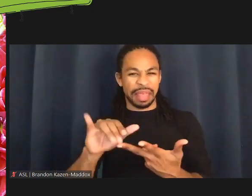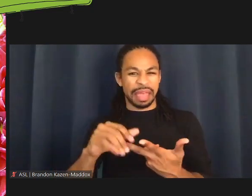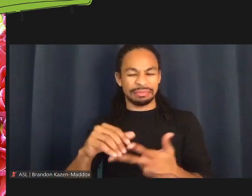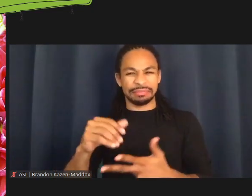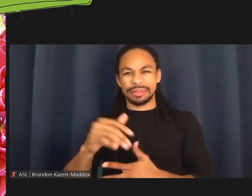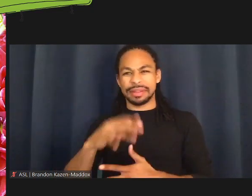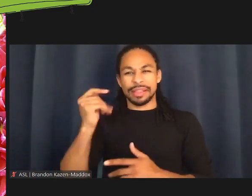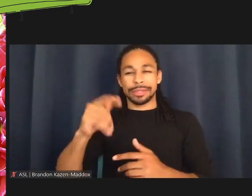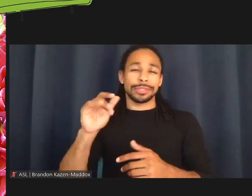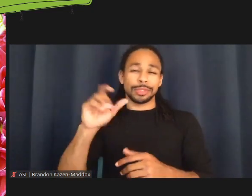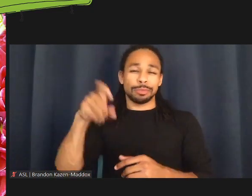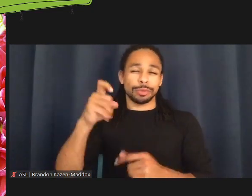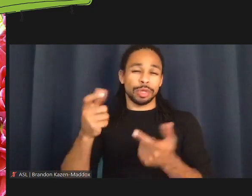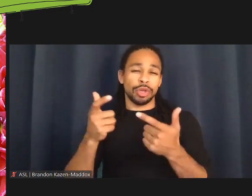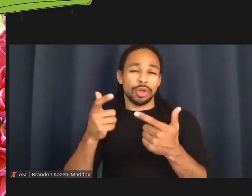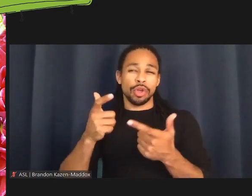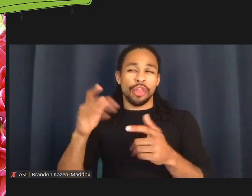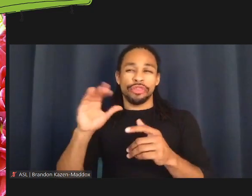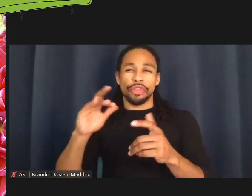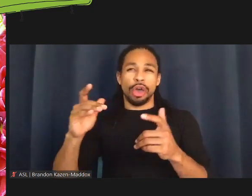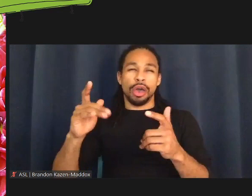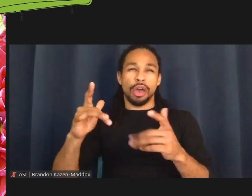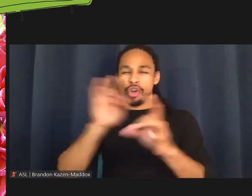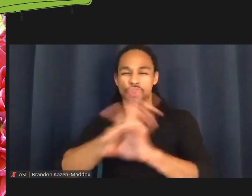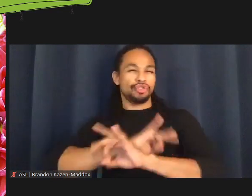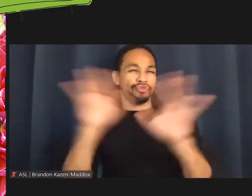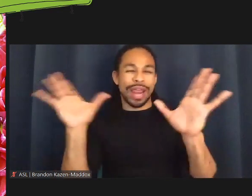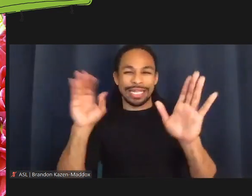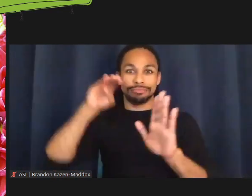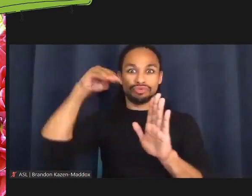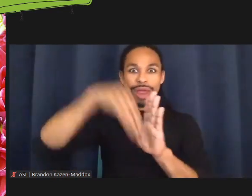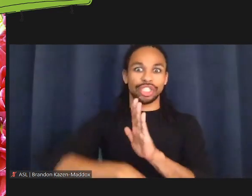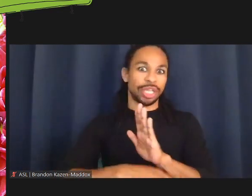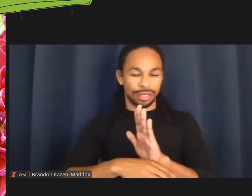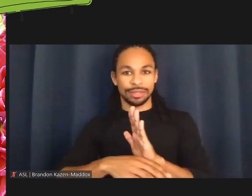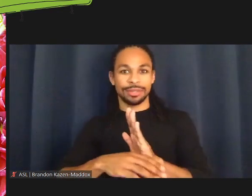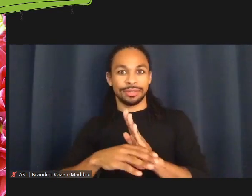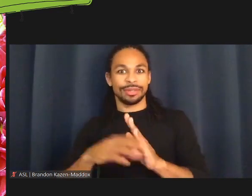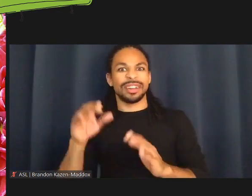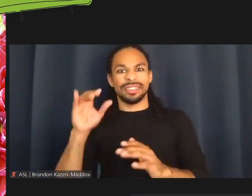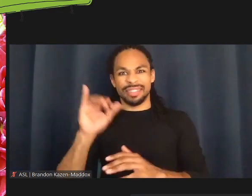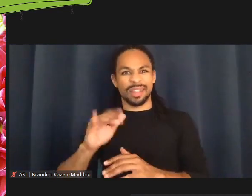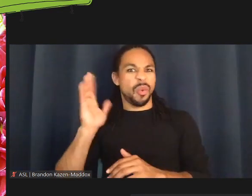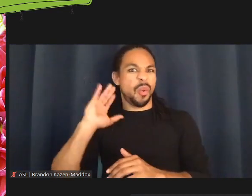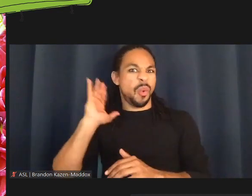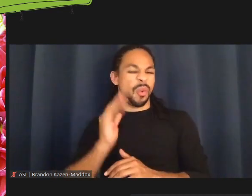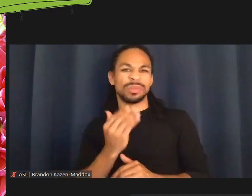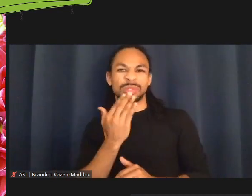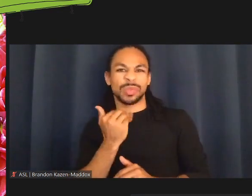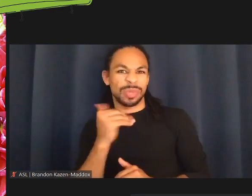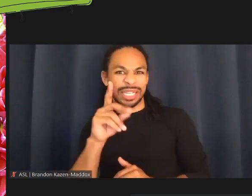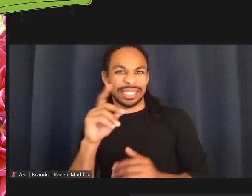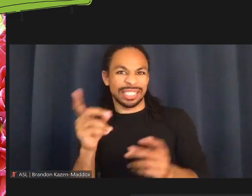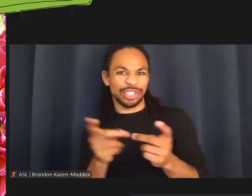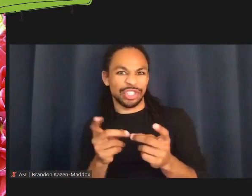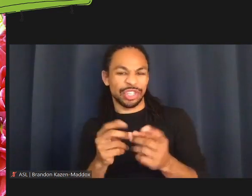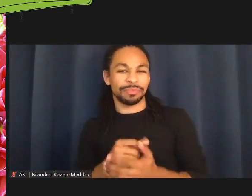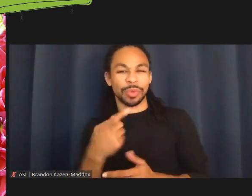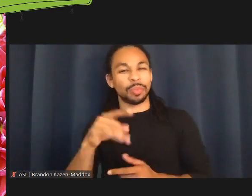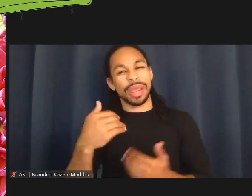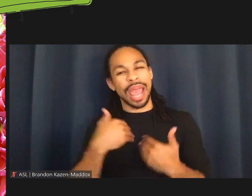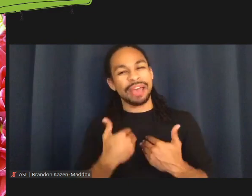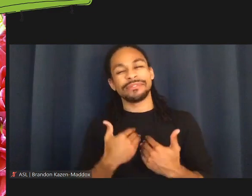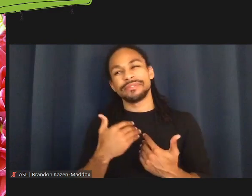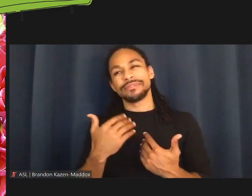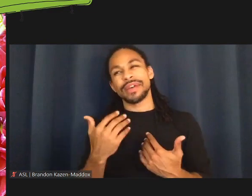over real rich ice cream? We have a deep need for richness, sweetness, especially when everything is falling